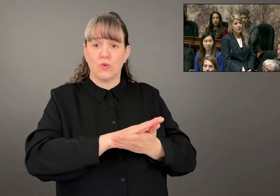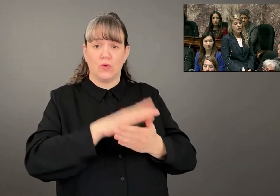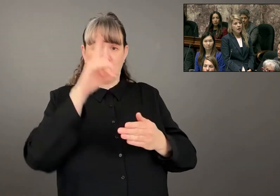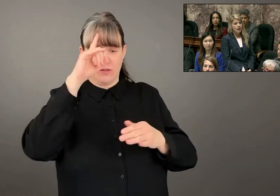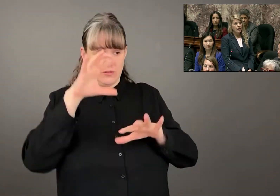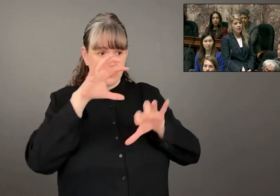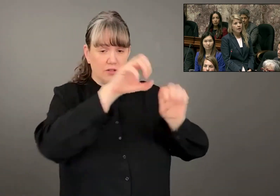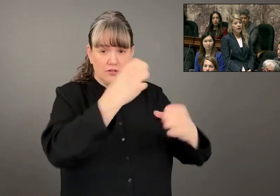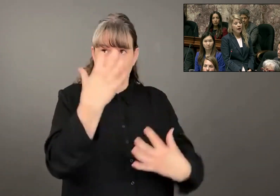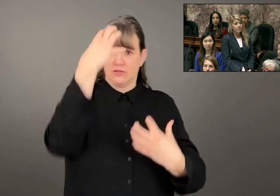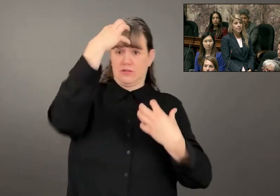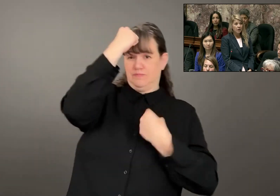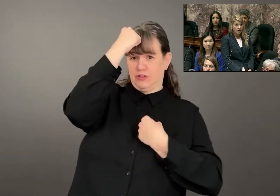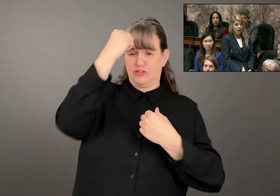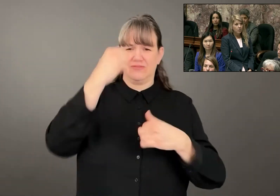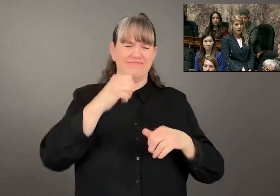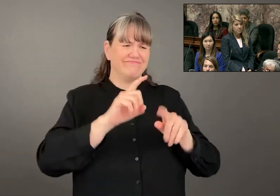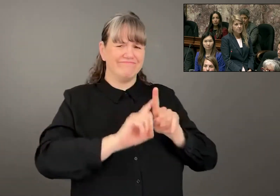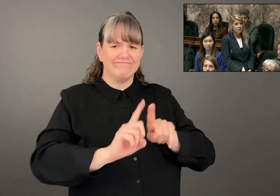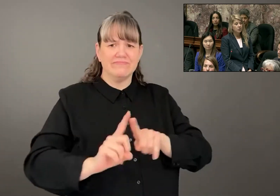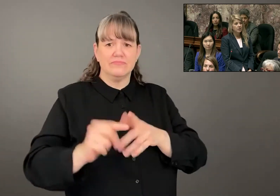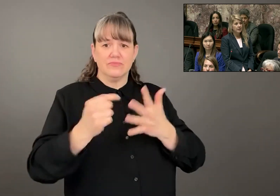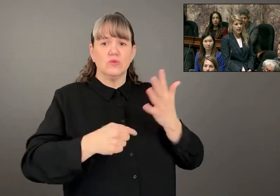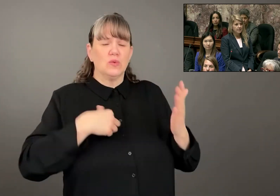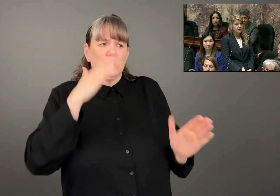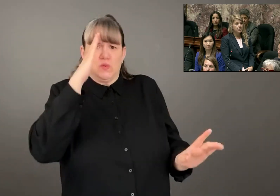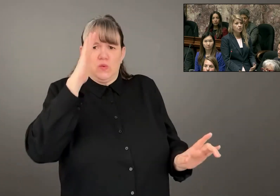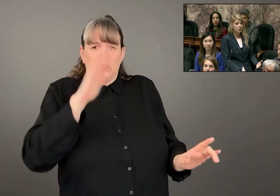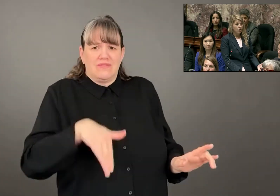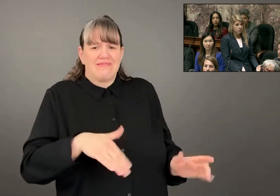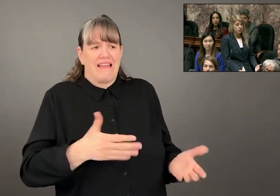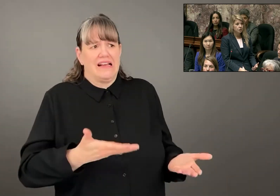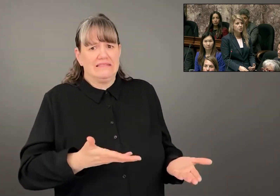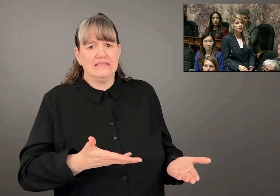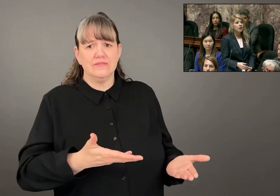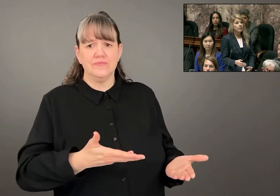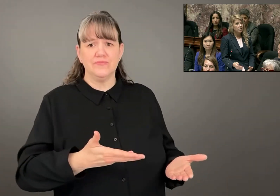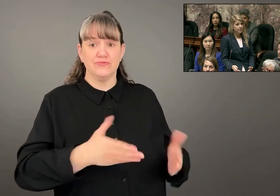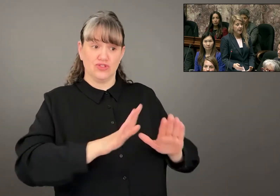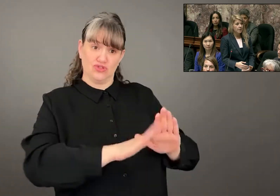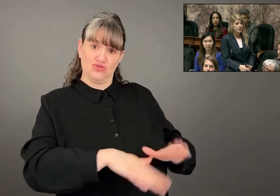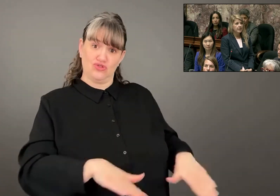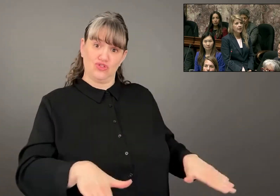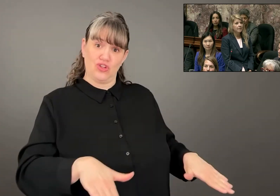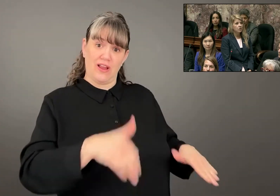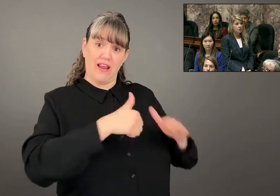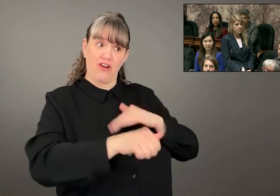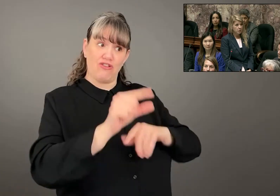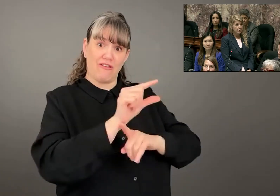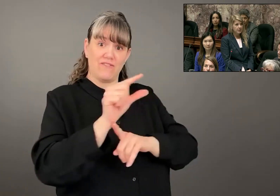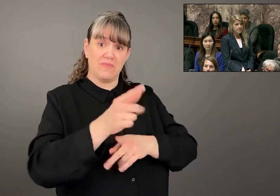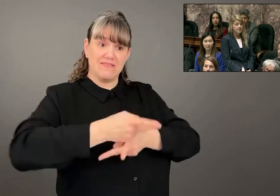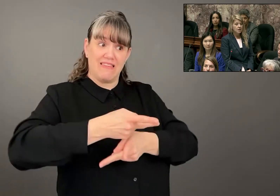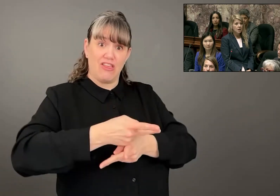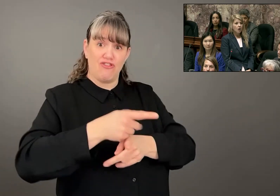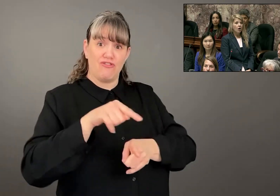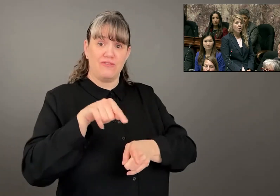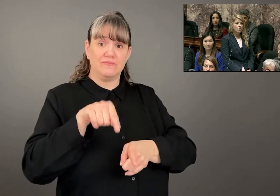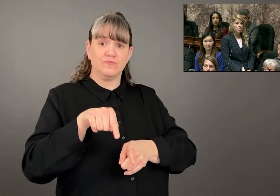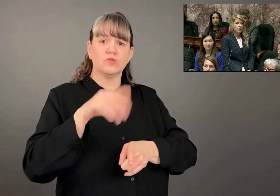youth have better outcomes when they're connected to their culture, their family, and their